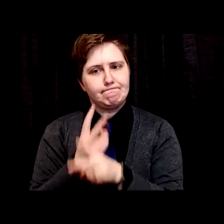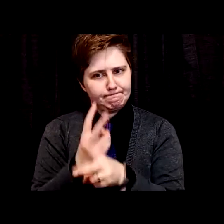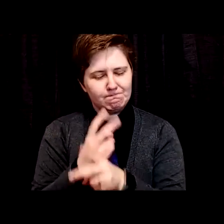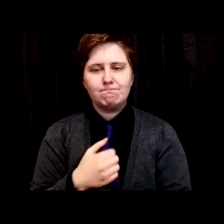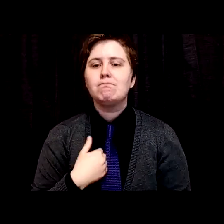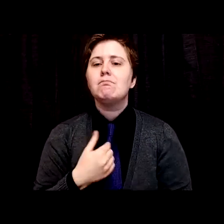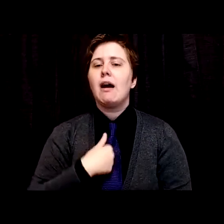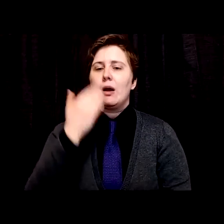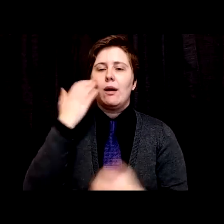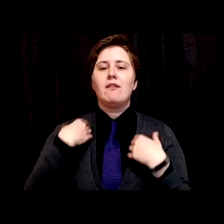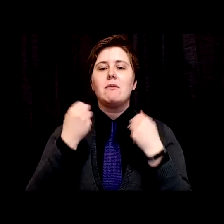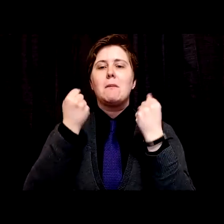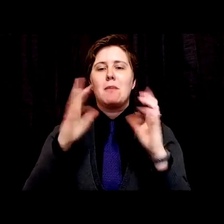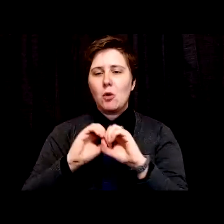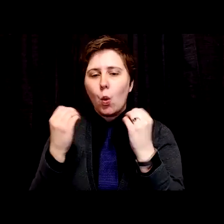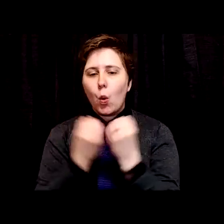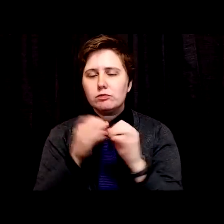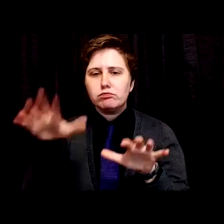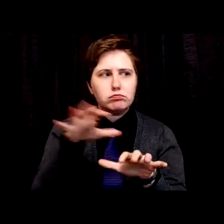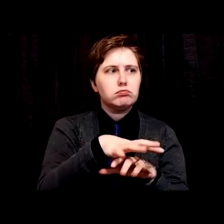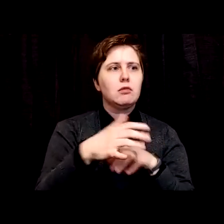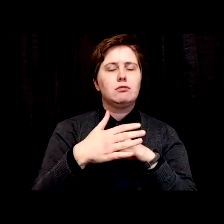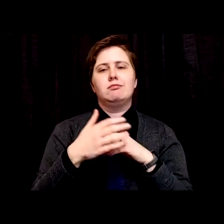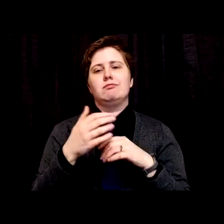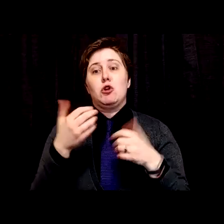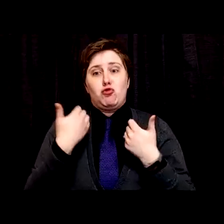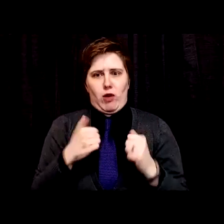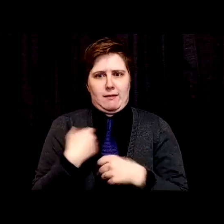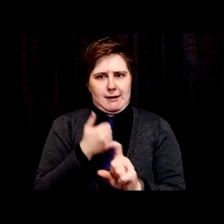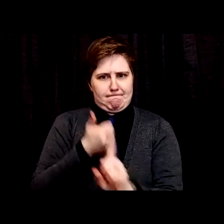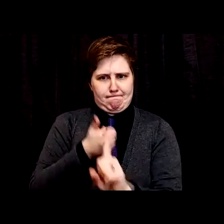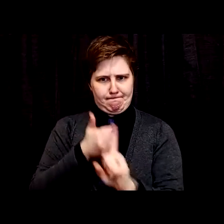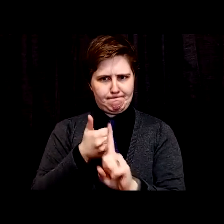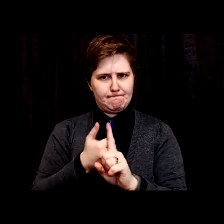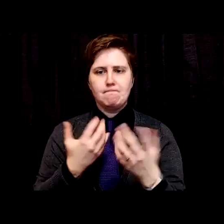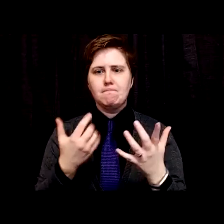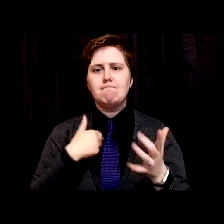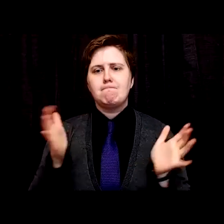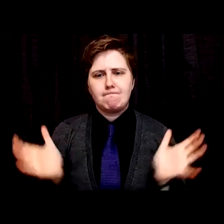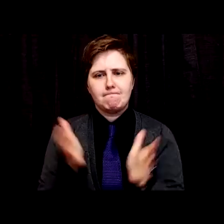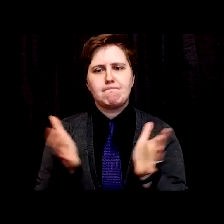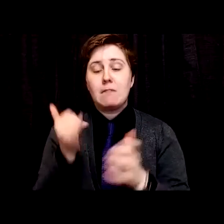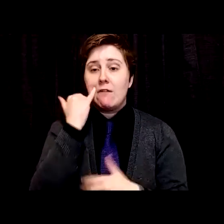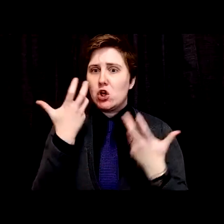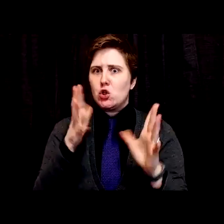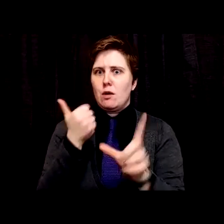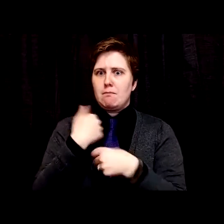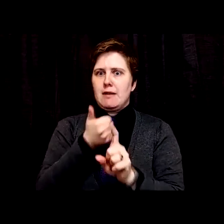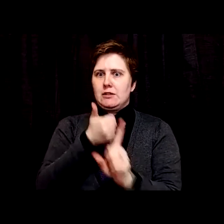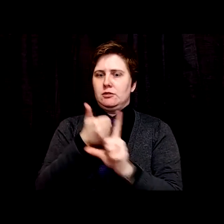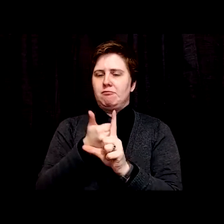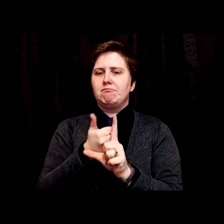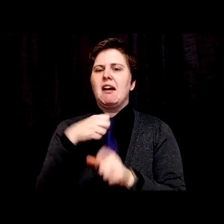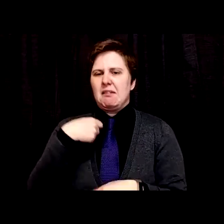have a number of organizations inside the county that are attempting to make these. So again, I would urge you to, if you don't want to make your own, that you could actually seek some of